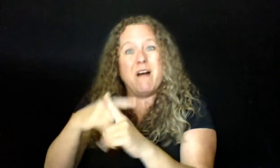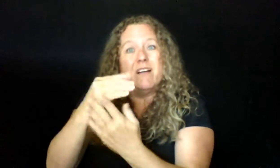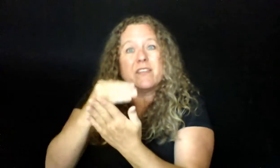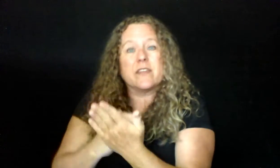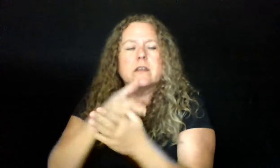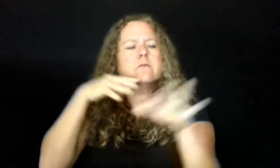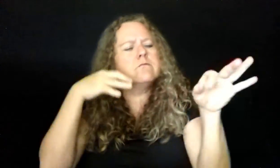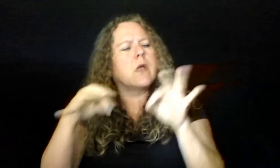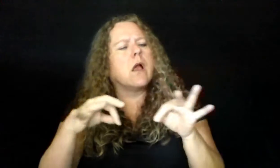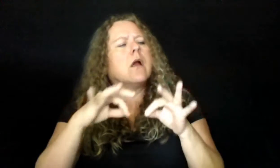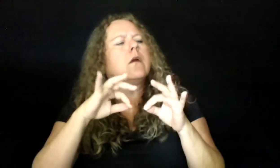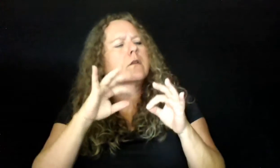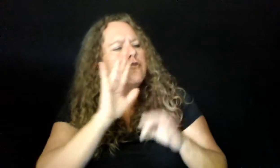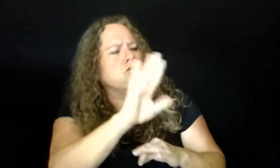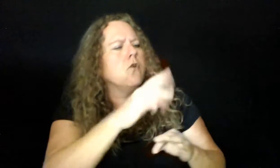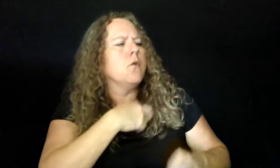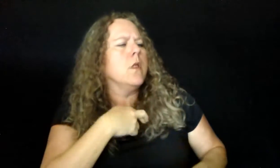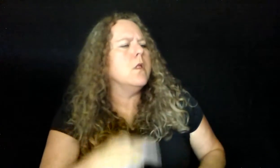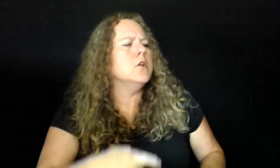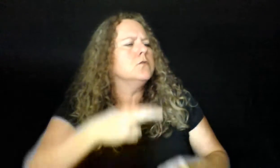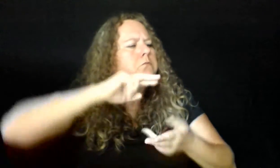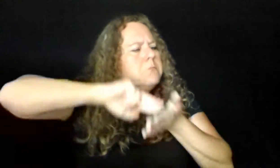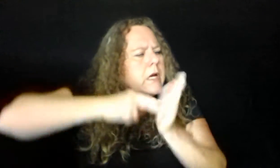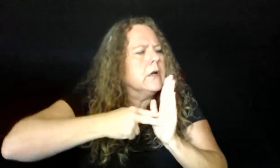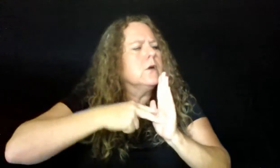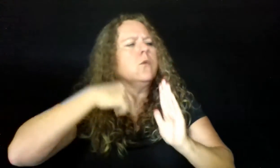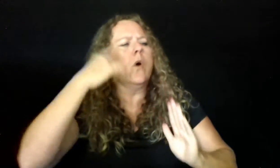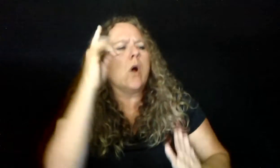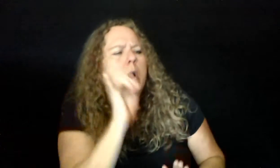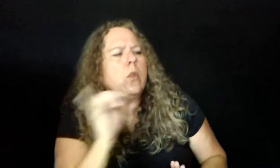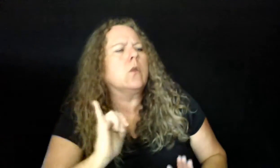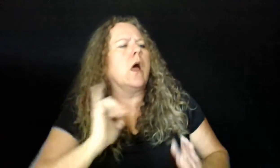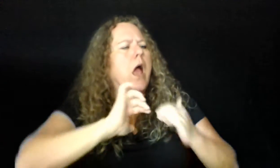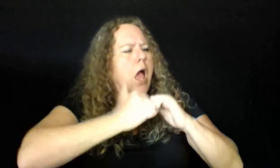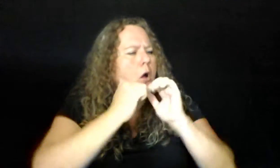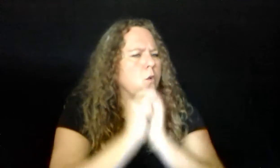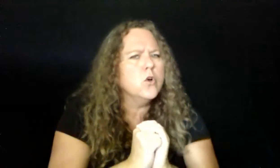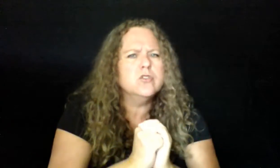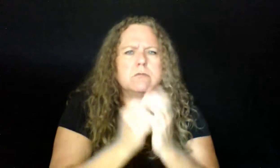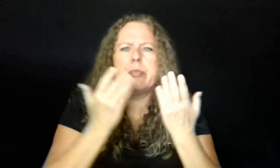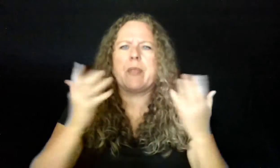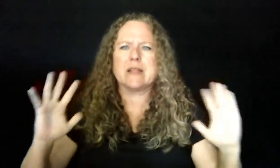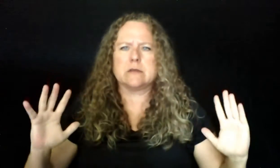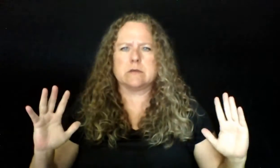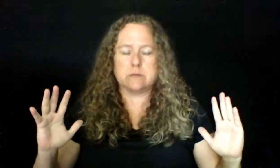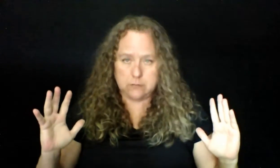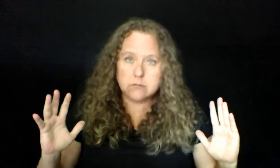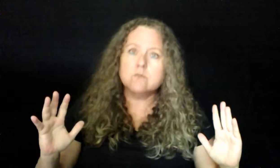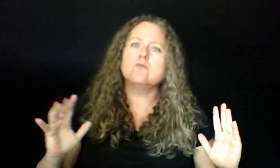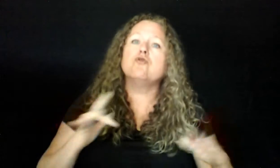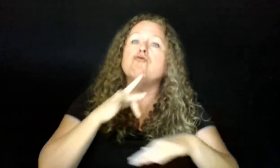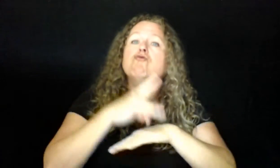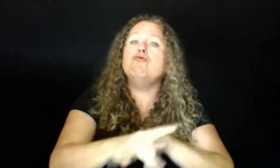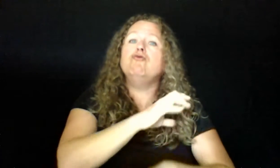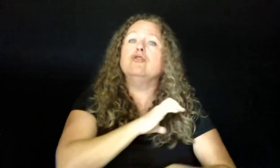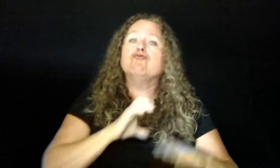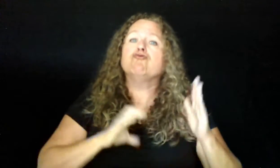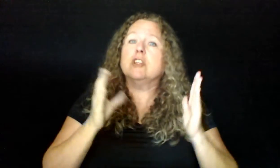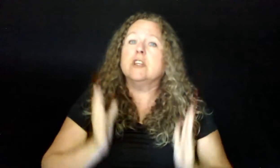they could worship and what they could do. Well, early Christians obviously wanted the freedom to worship and to celebrate,